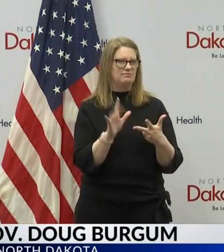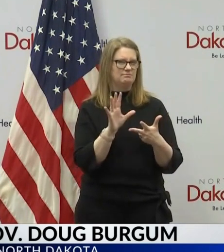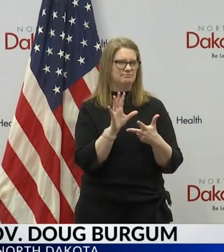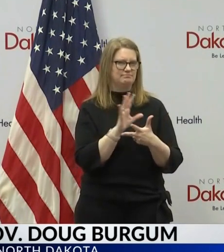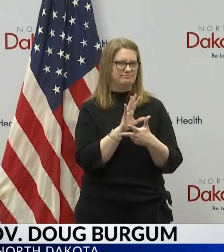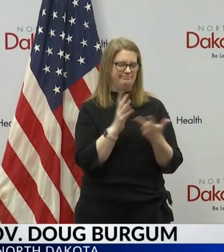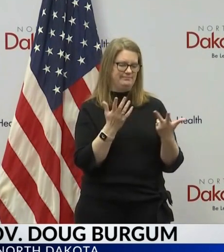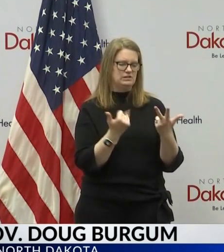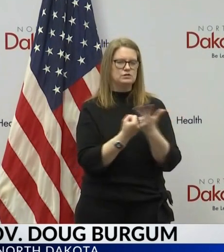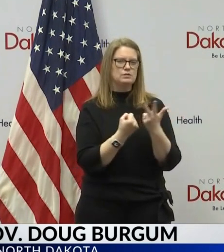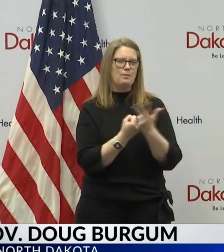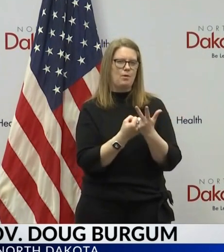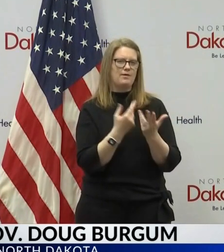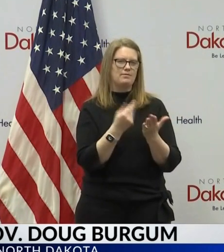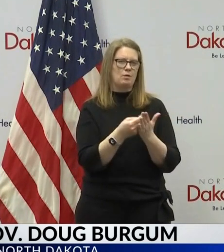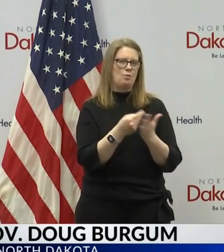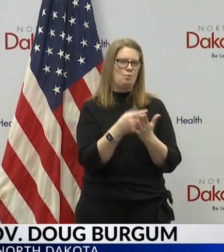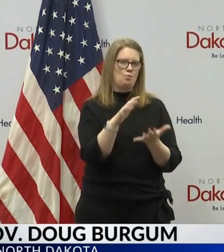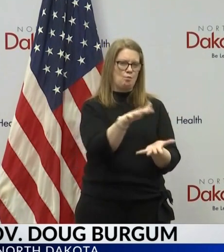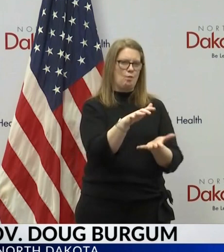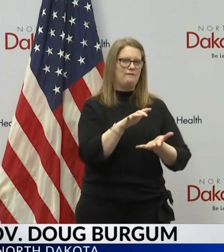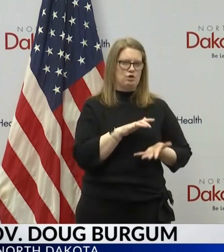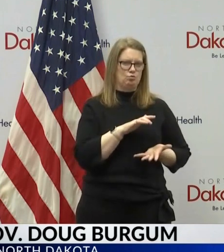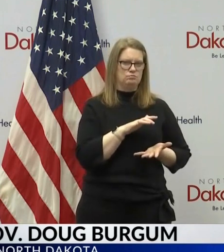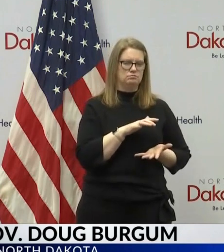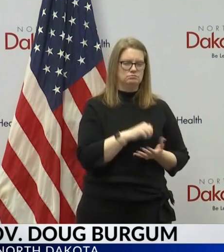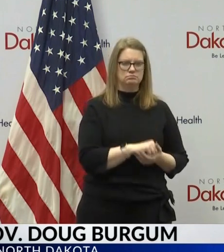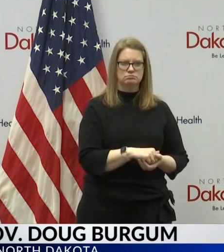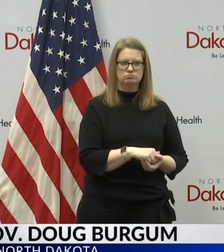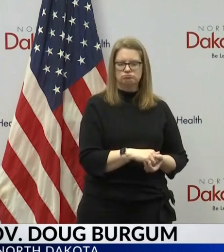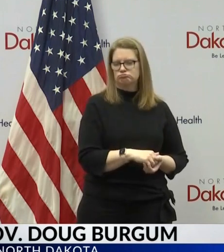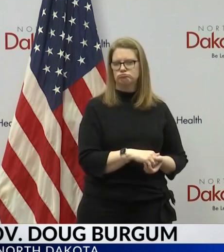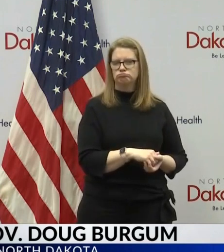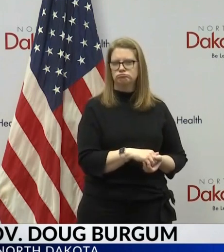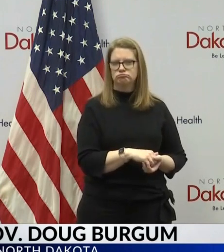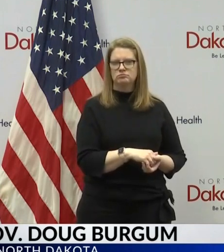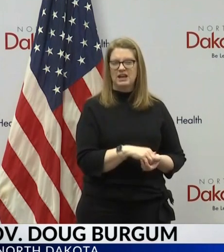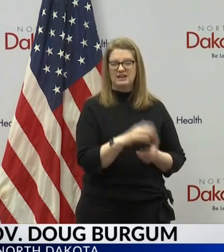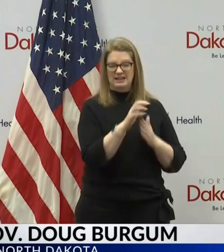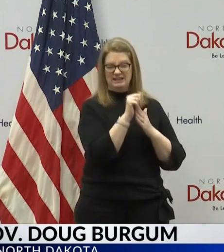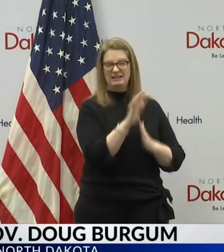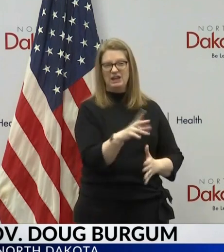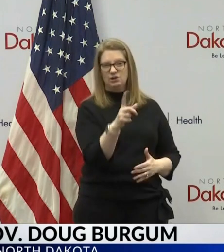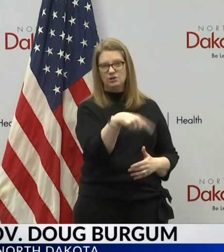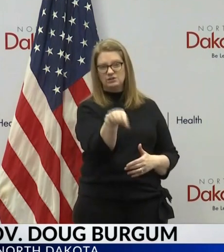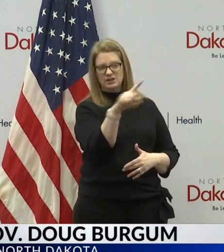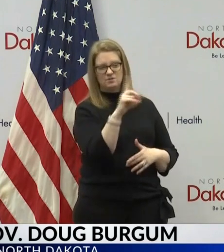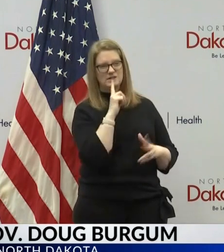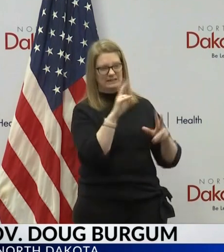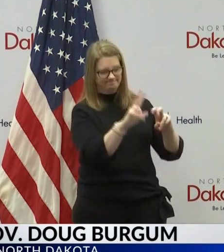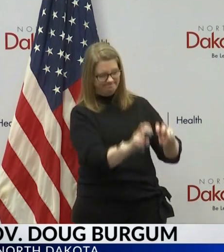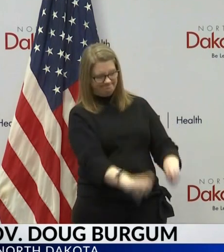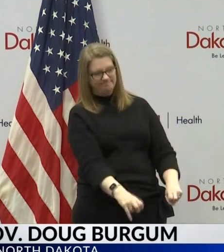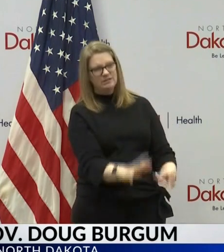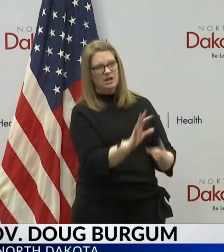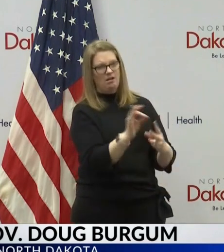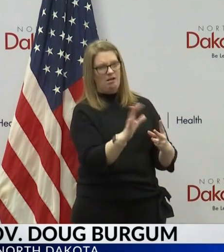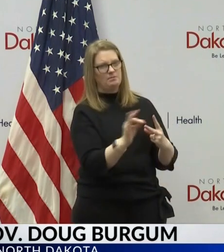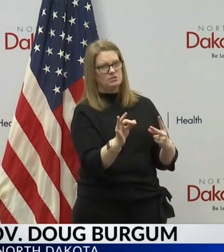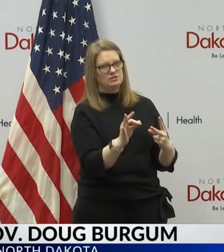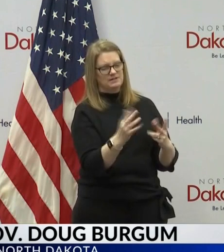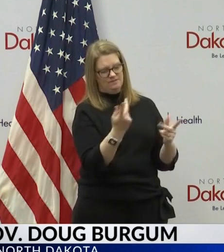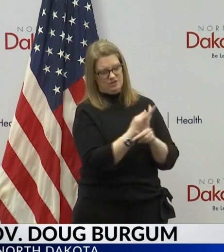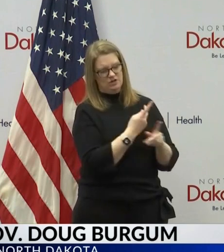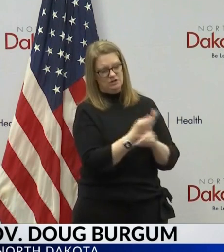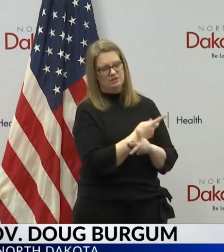help support their revenue during this period of time. And I know that the leaders of those organizations are looking at all those options aggressively, and